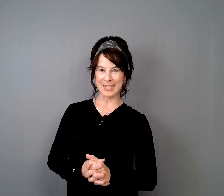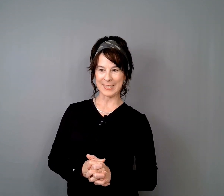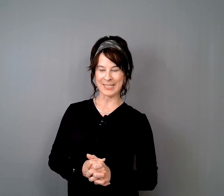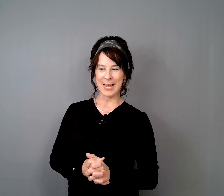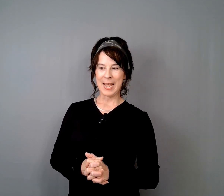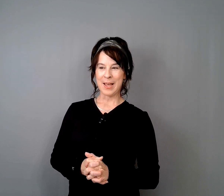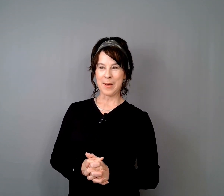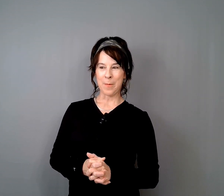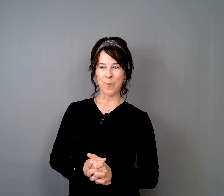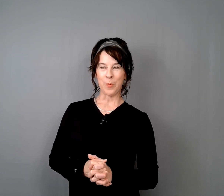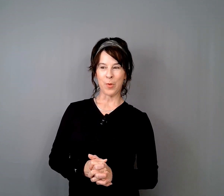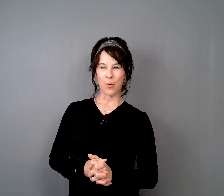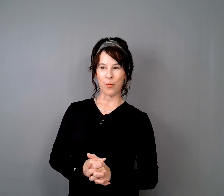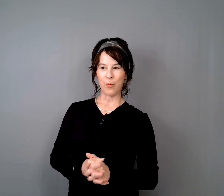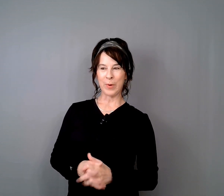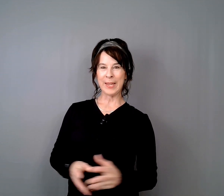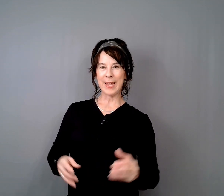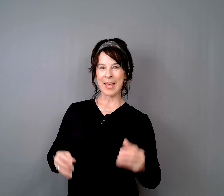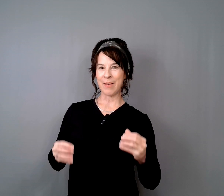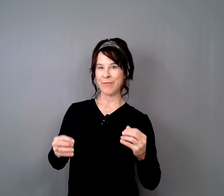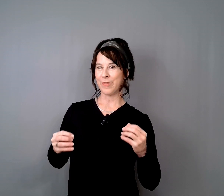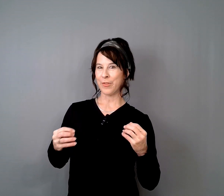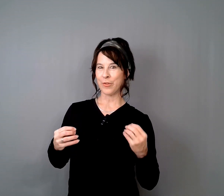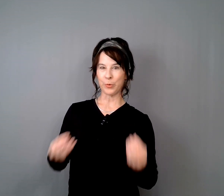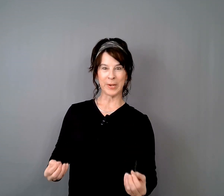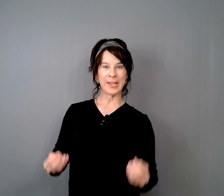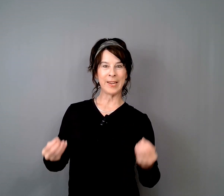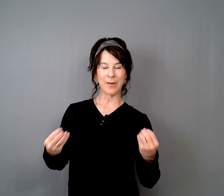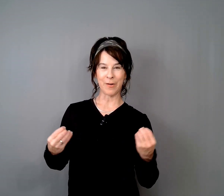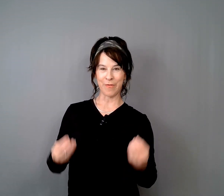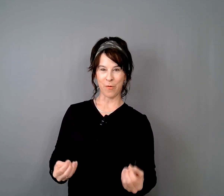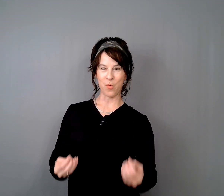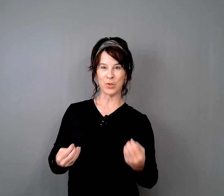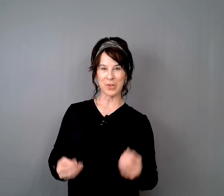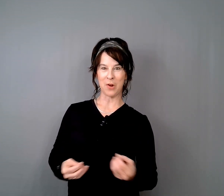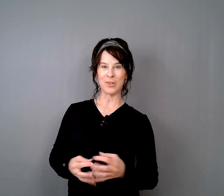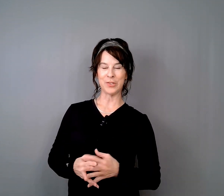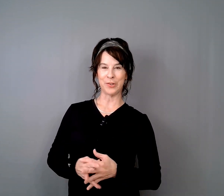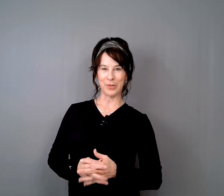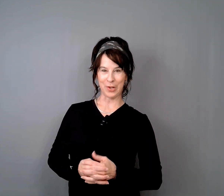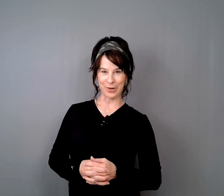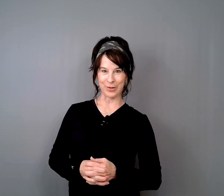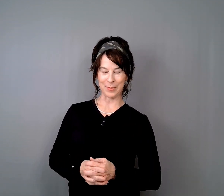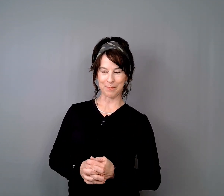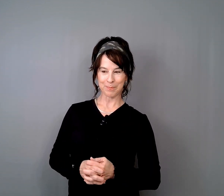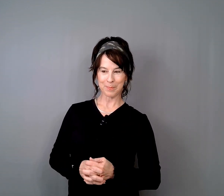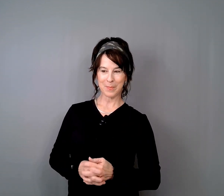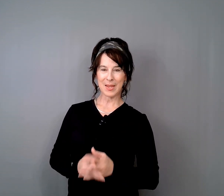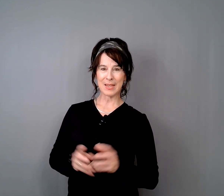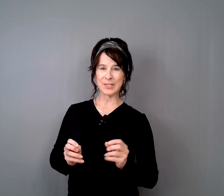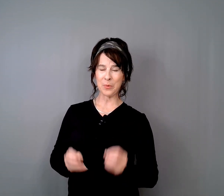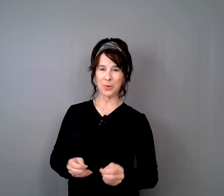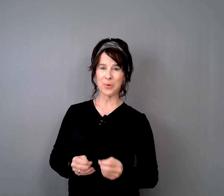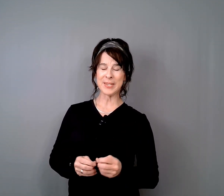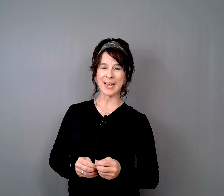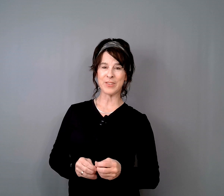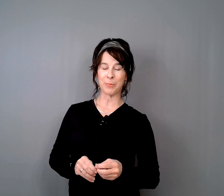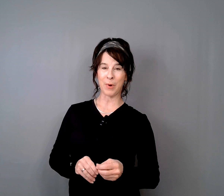practice. We have 3 or 4 songs to learn, so we're going to have to